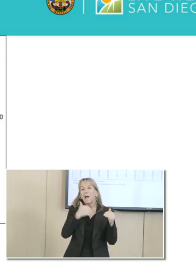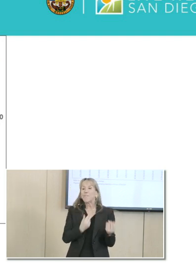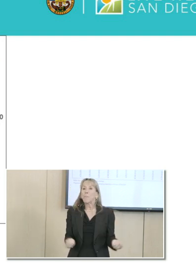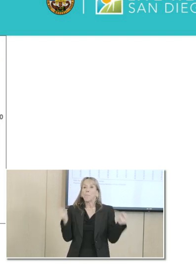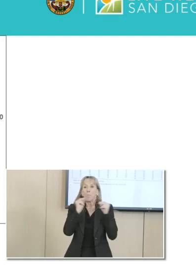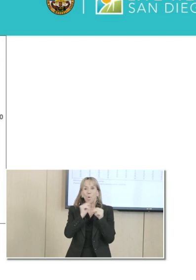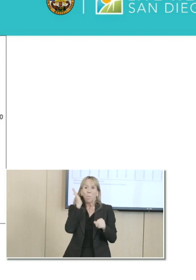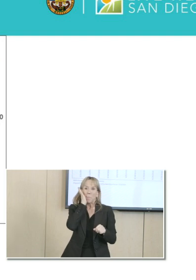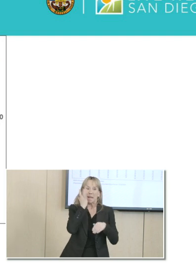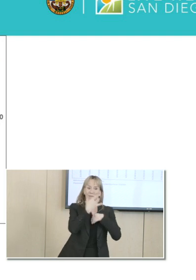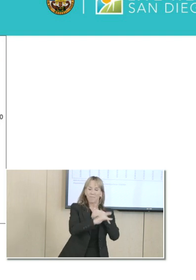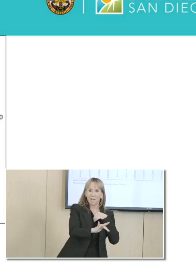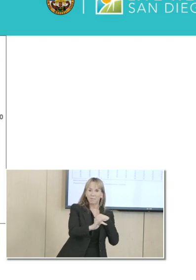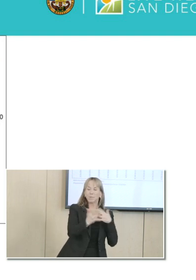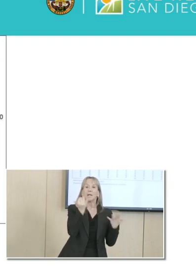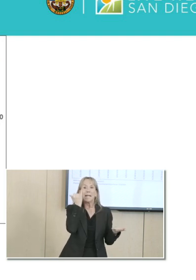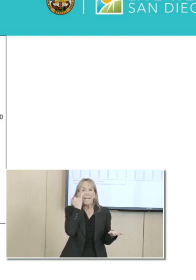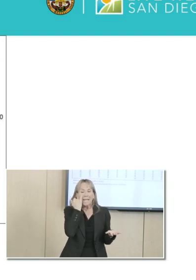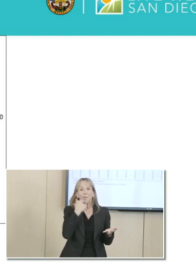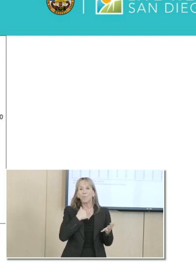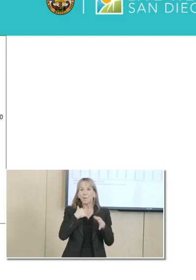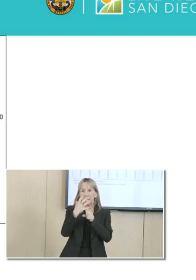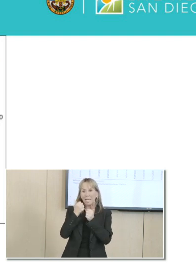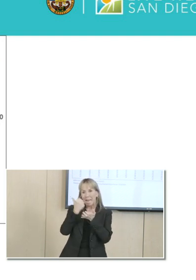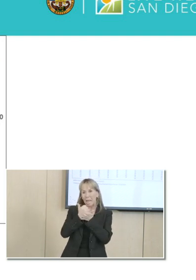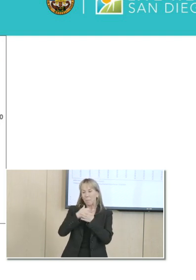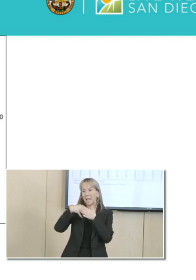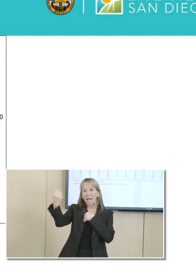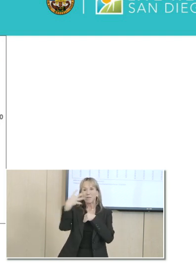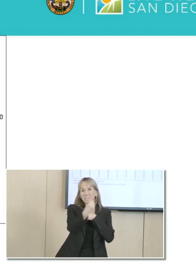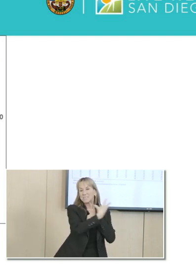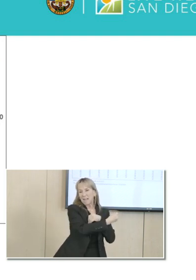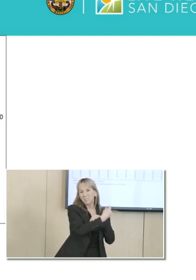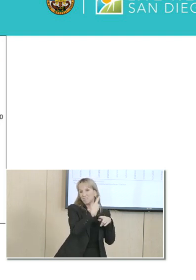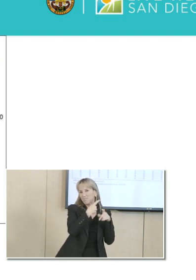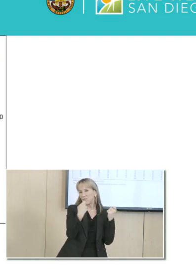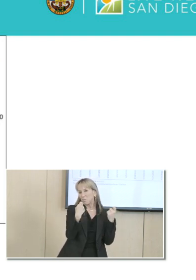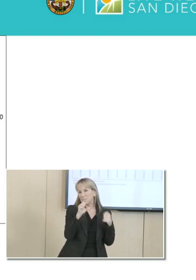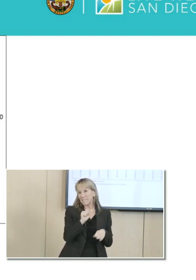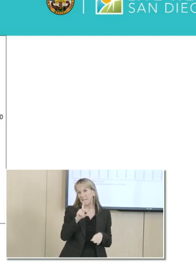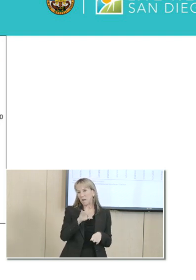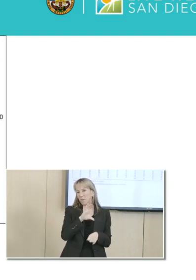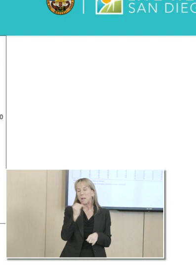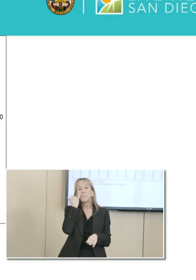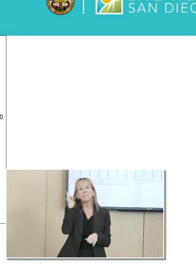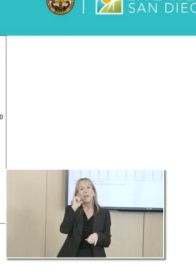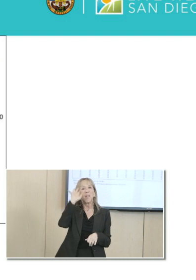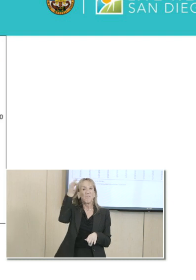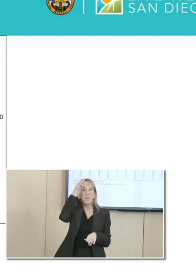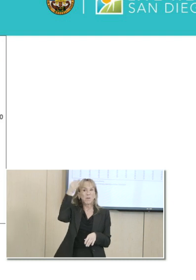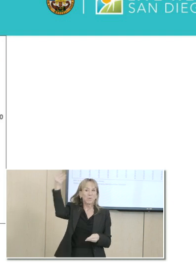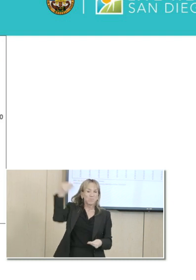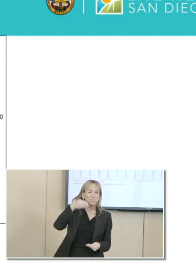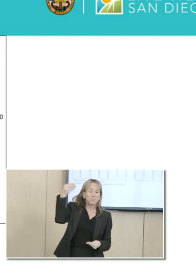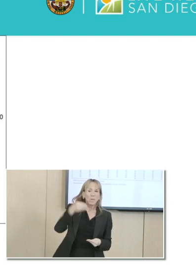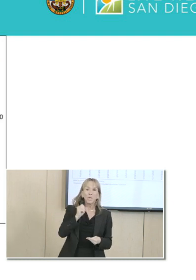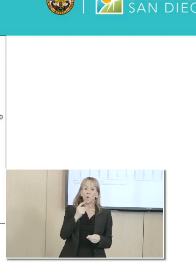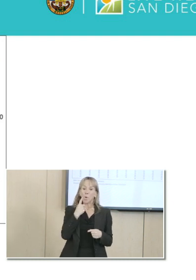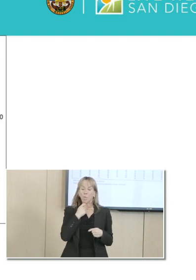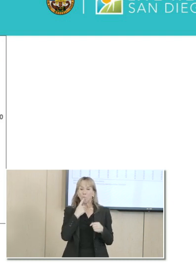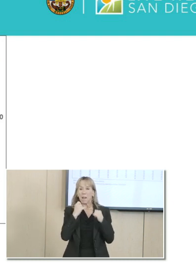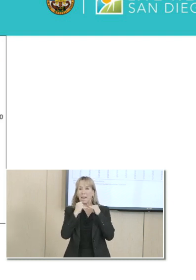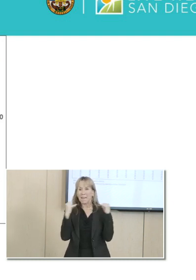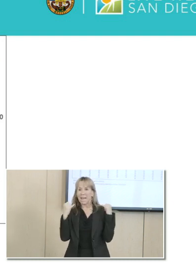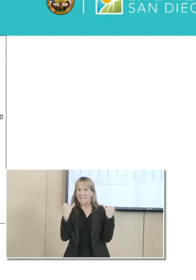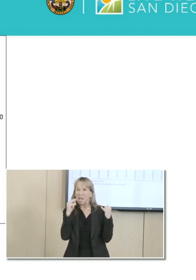bed capacity if we get assets from outside the county, such as federal assets. So that red line is artificially low even